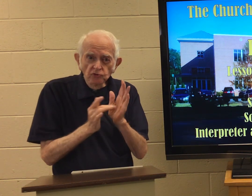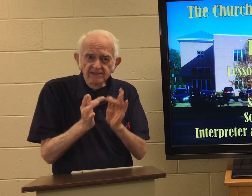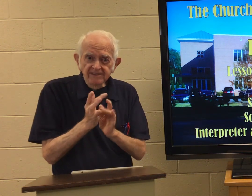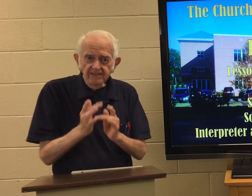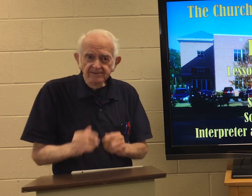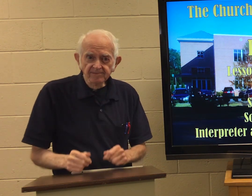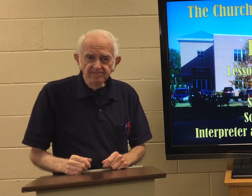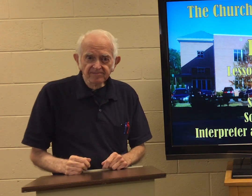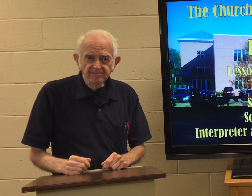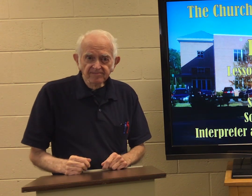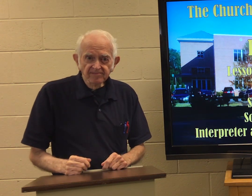Jesus?